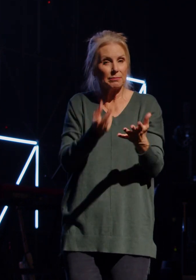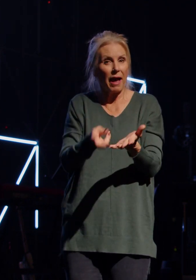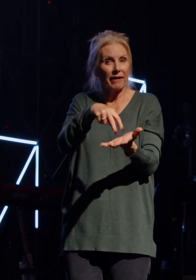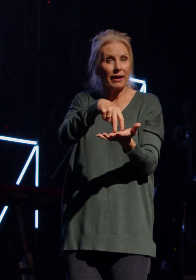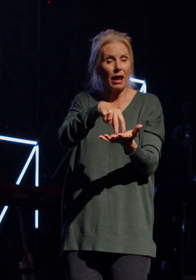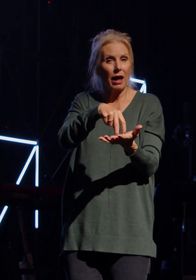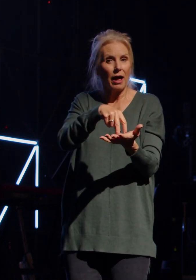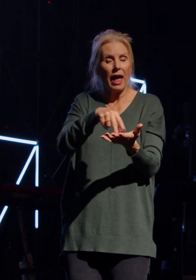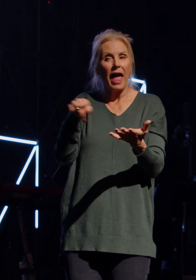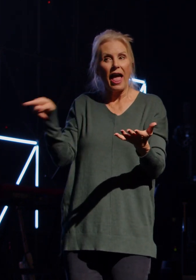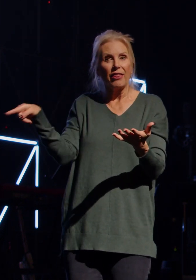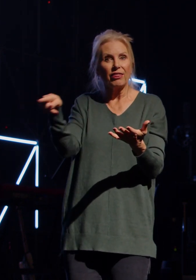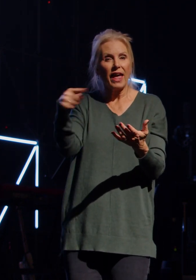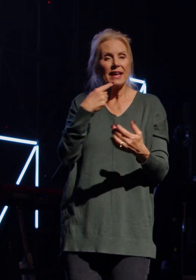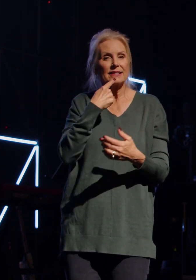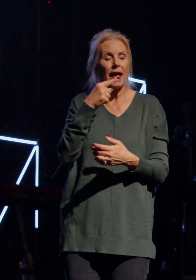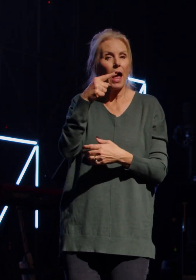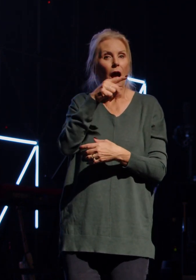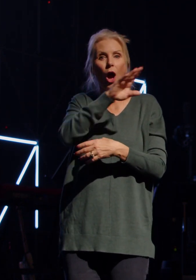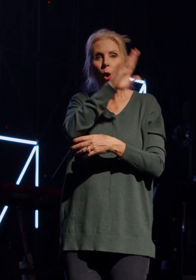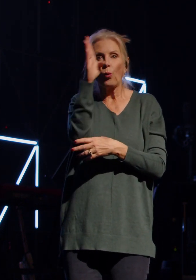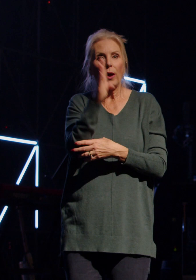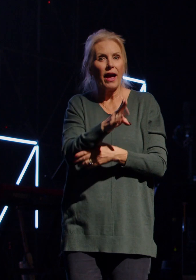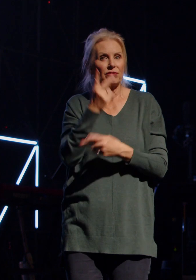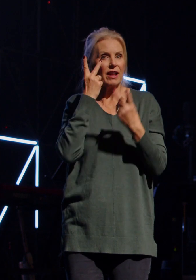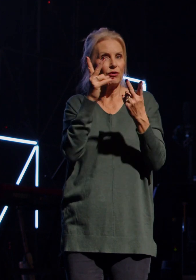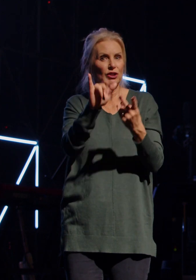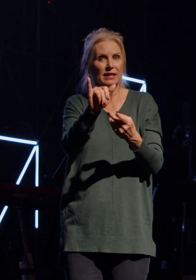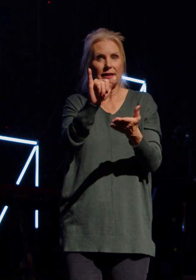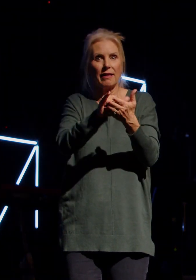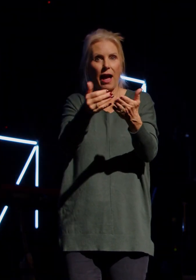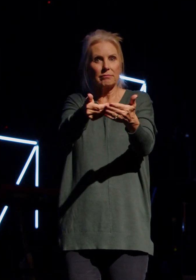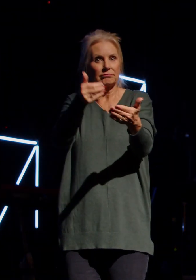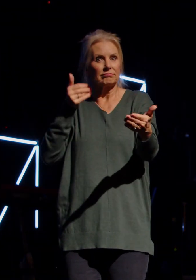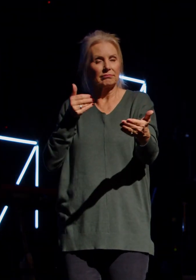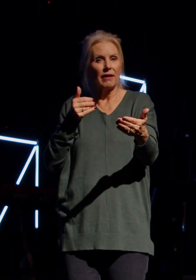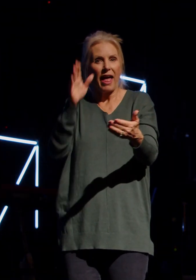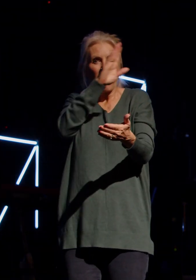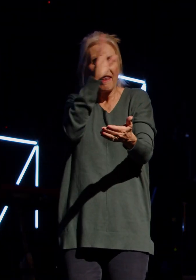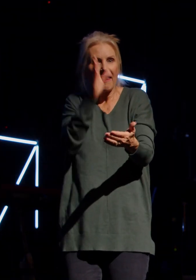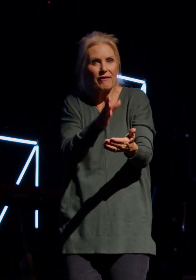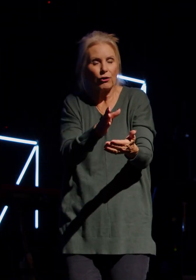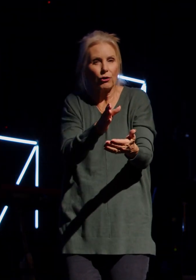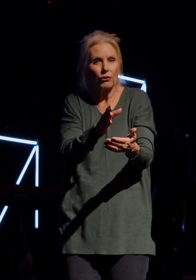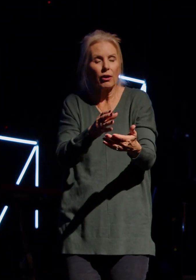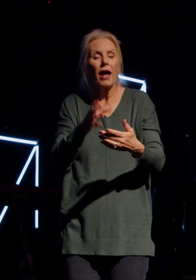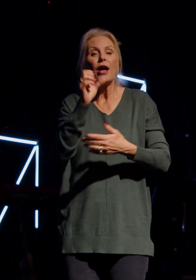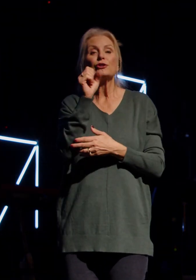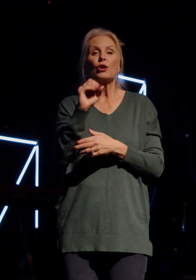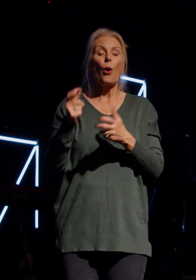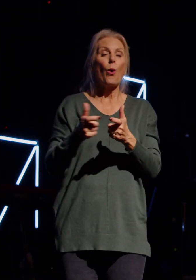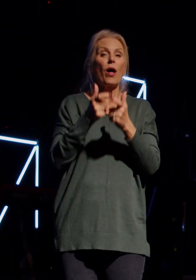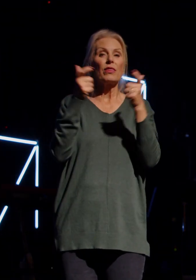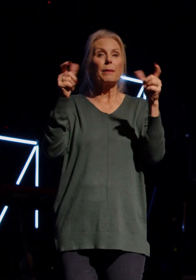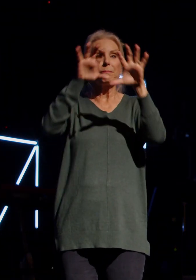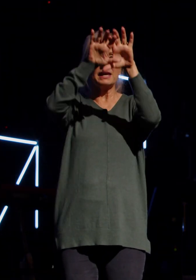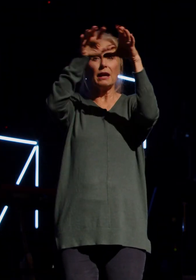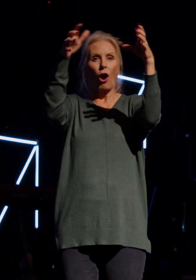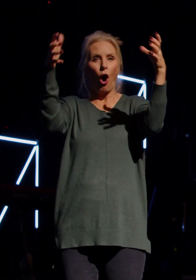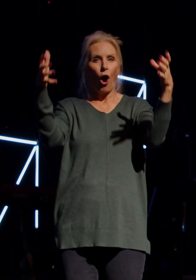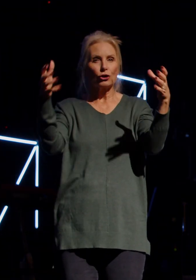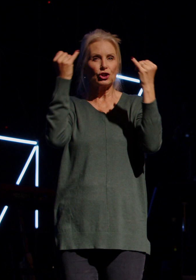"We have never seen anything like this." That's a great story. The big